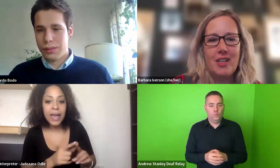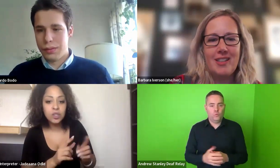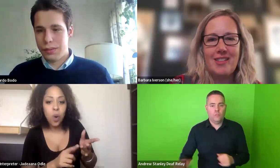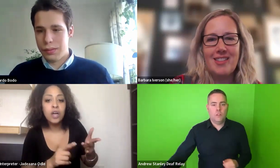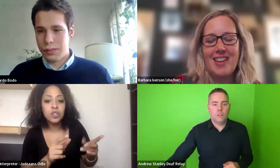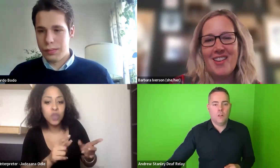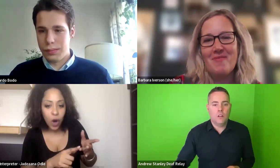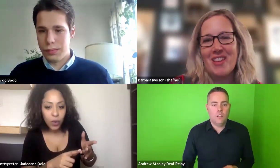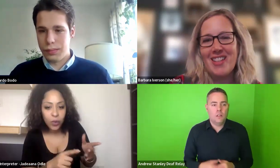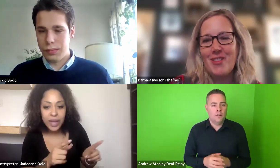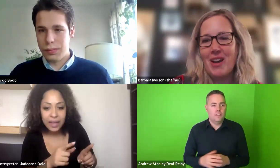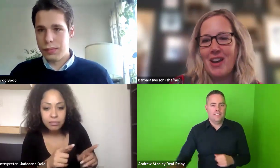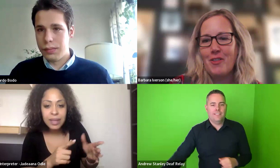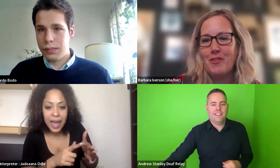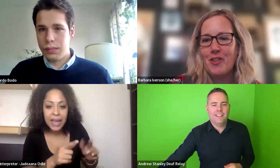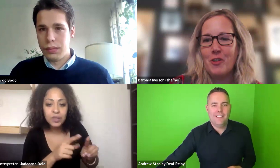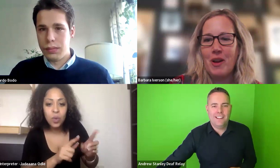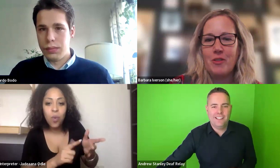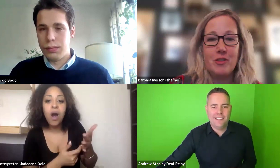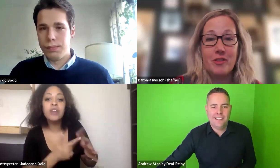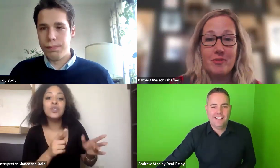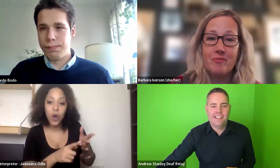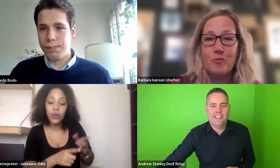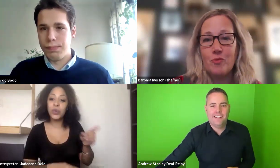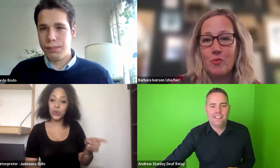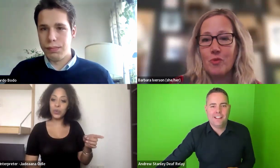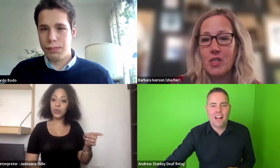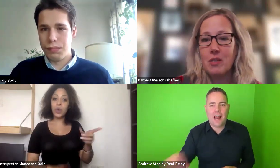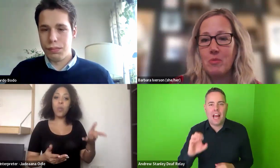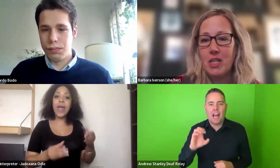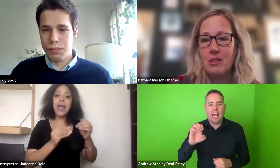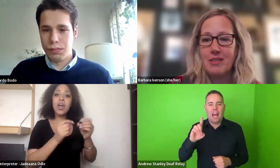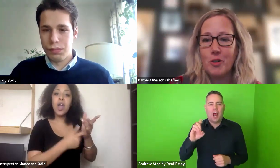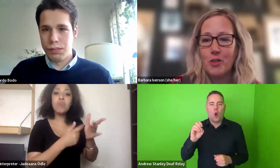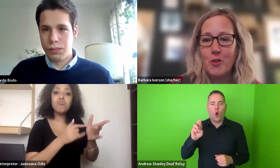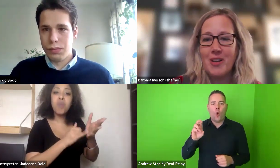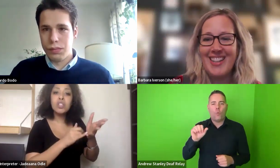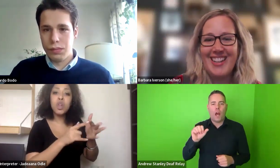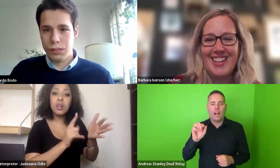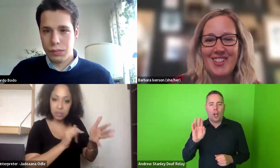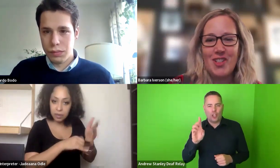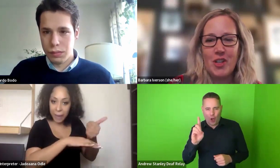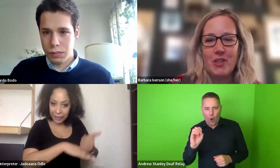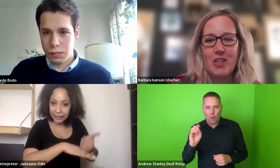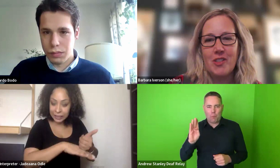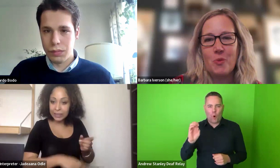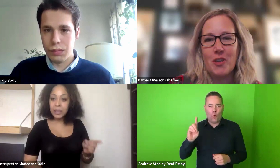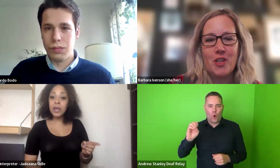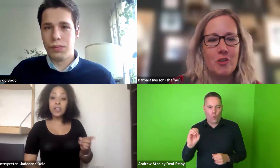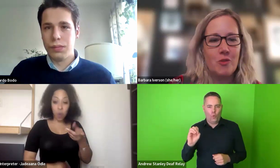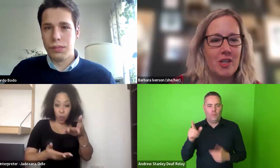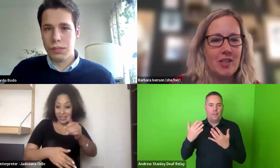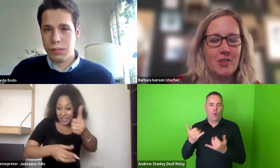so there he is. You have around 6 minutes or so to share with us